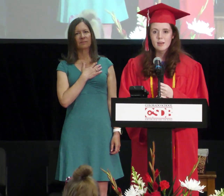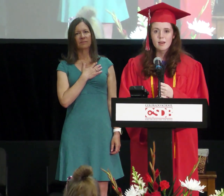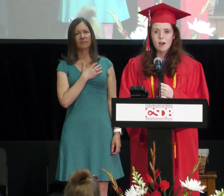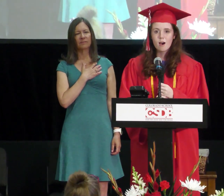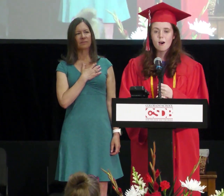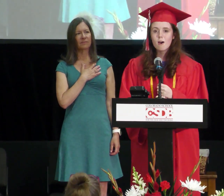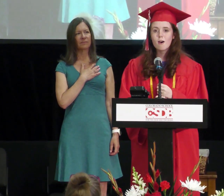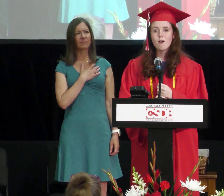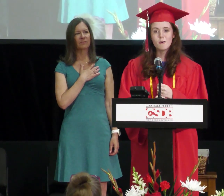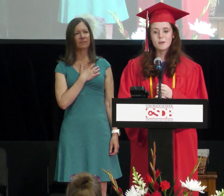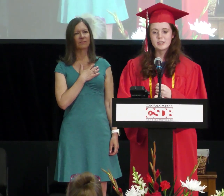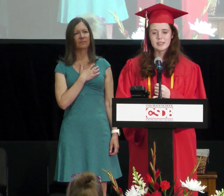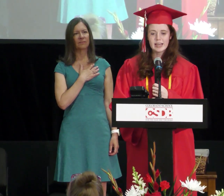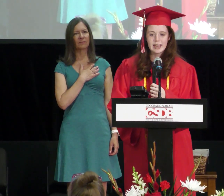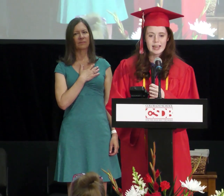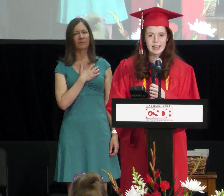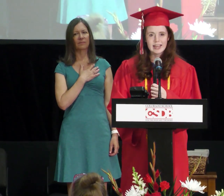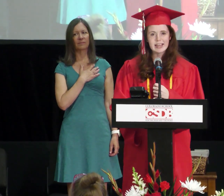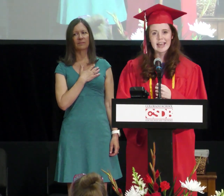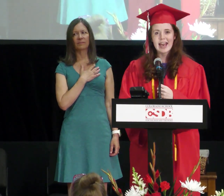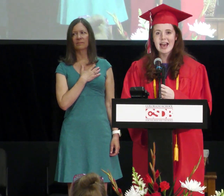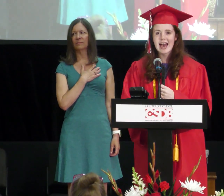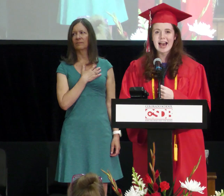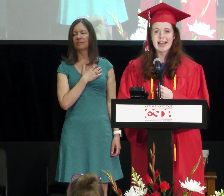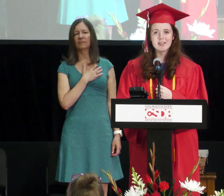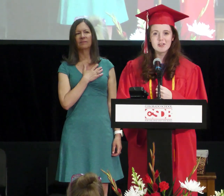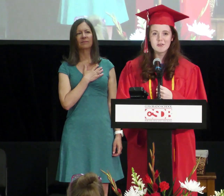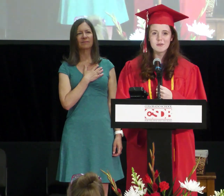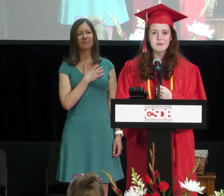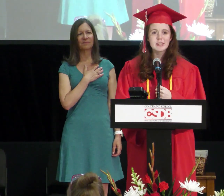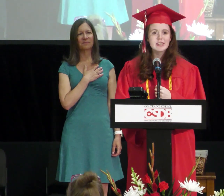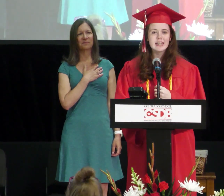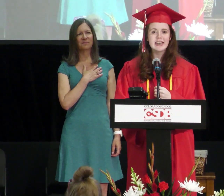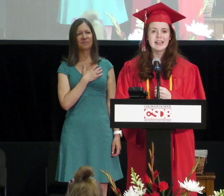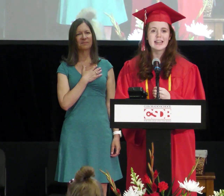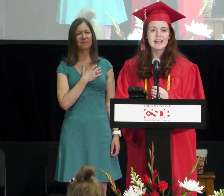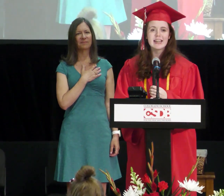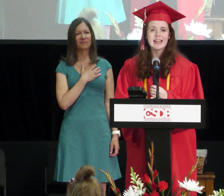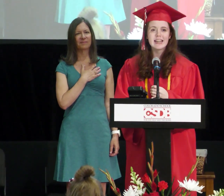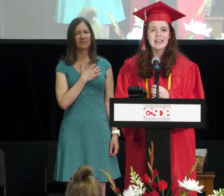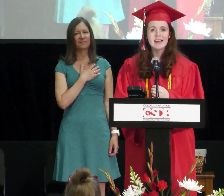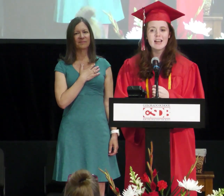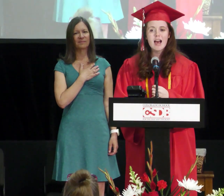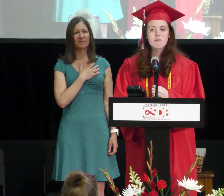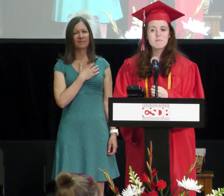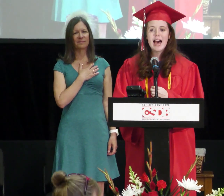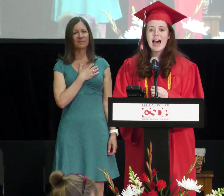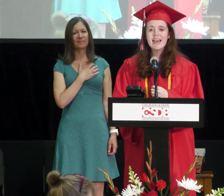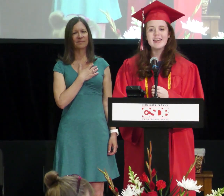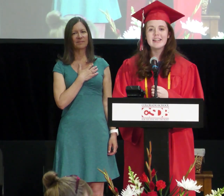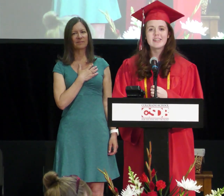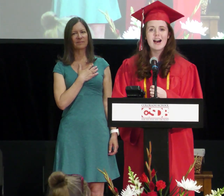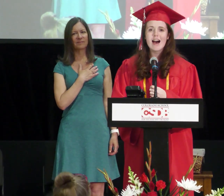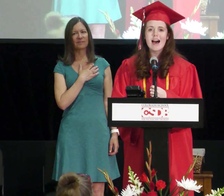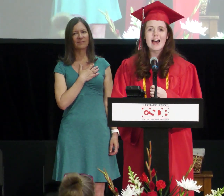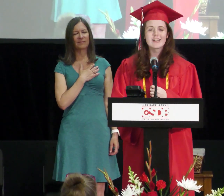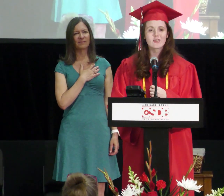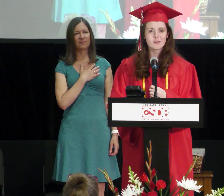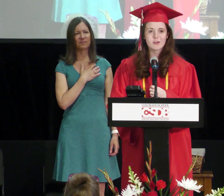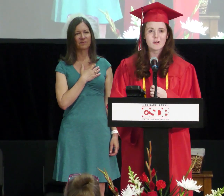Oh, say can you see, by the